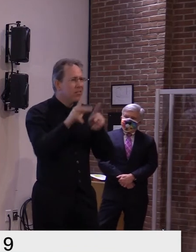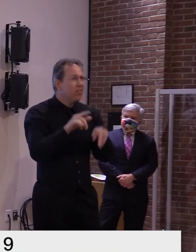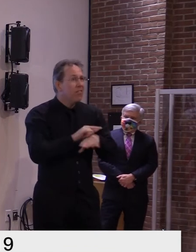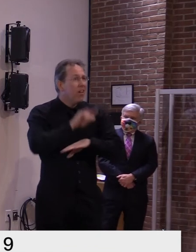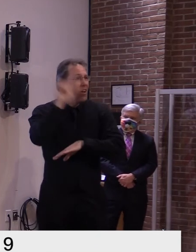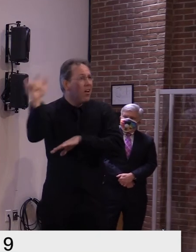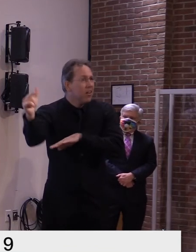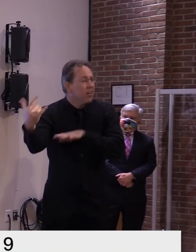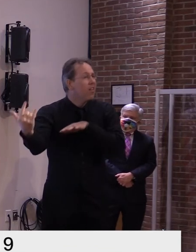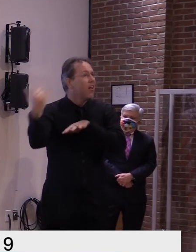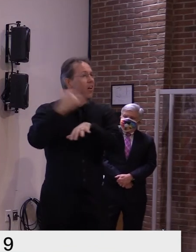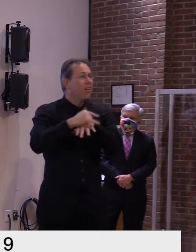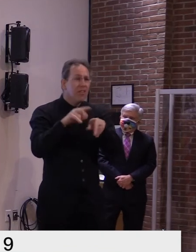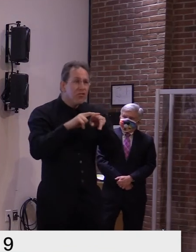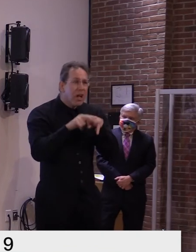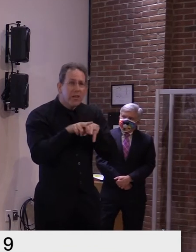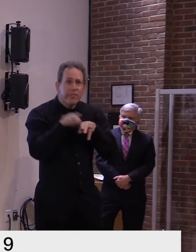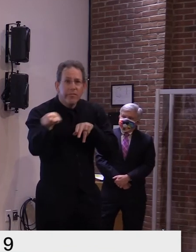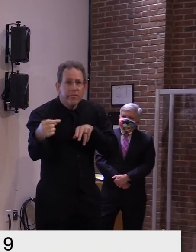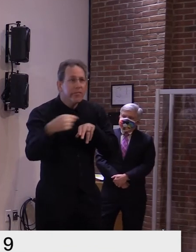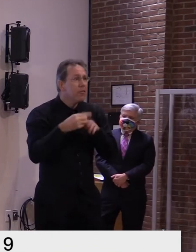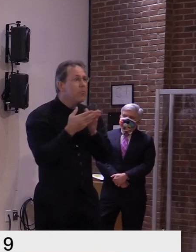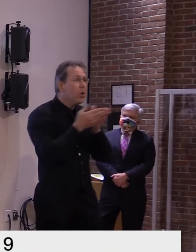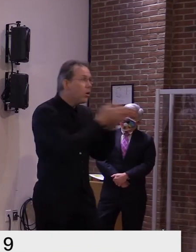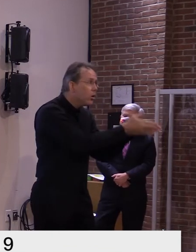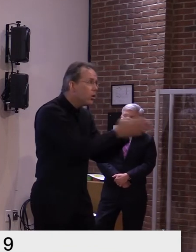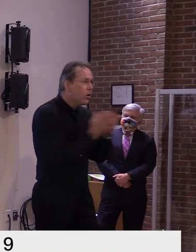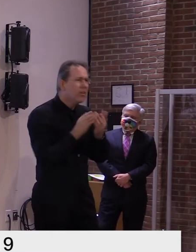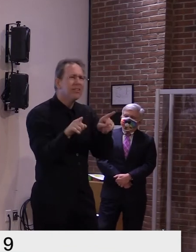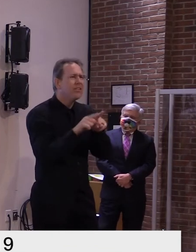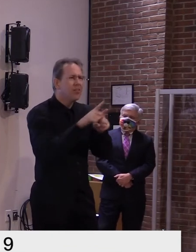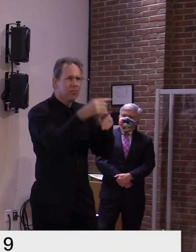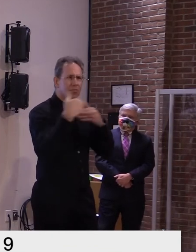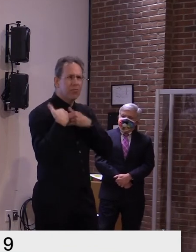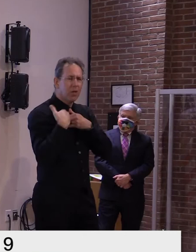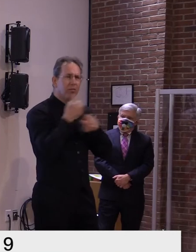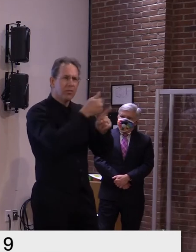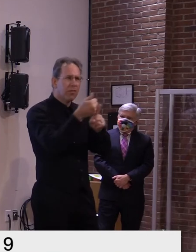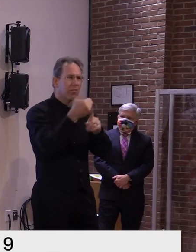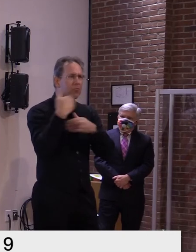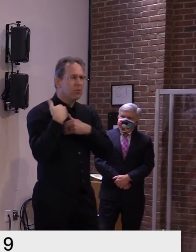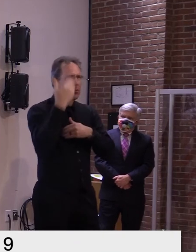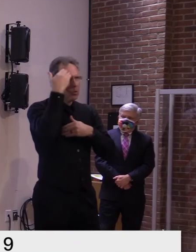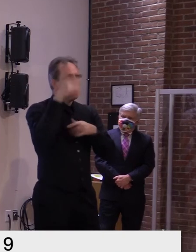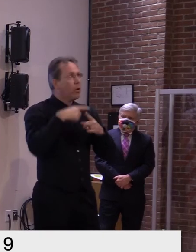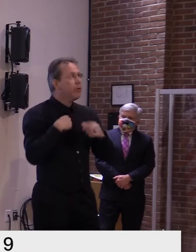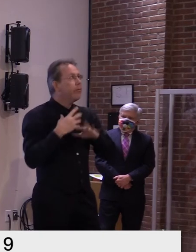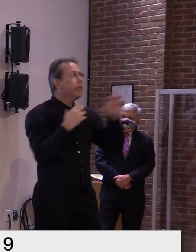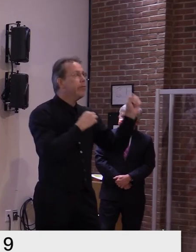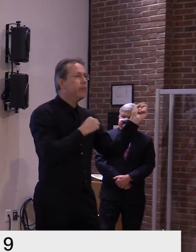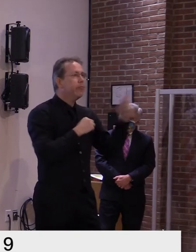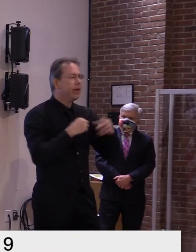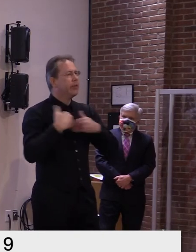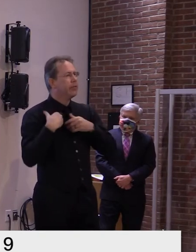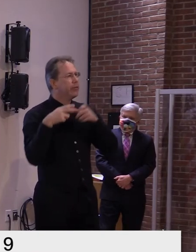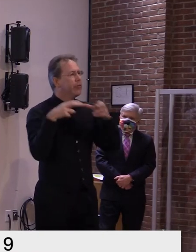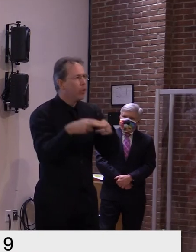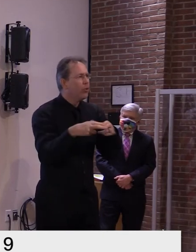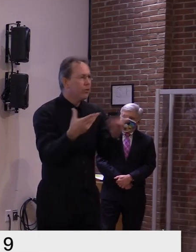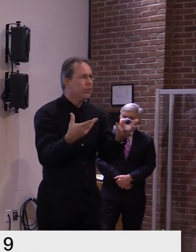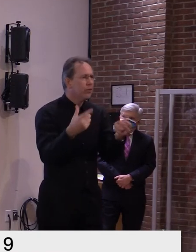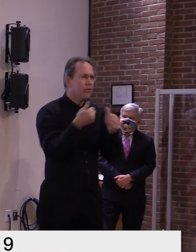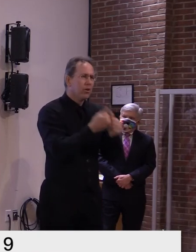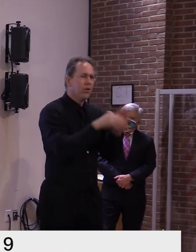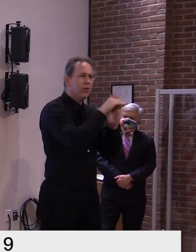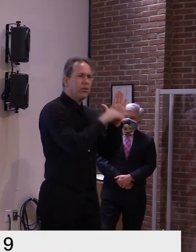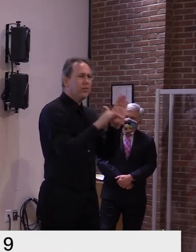boats, and cars, that they adhere to the public health guidance that has been laid out, both by